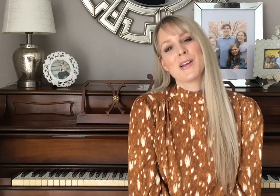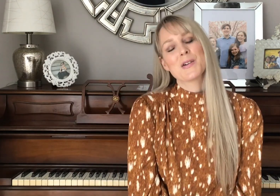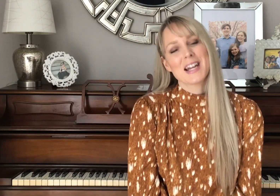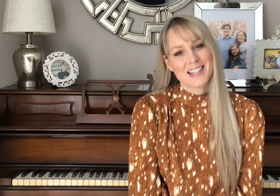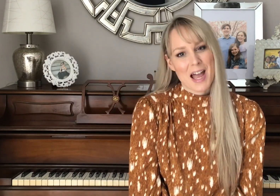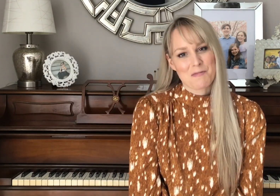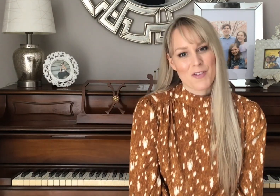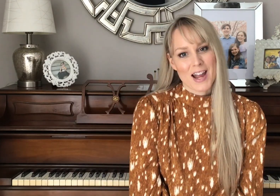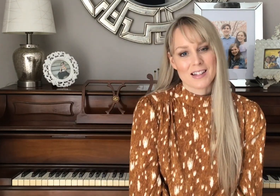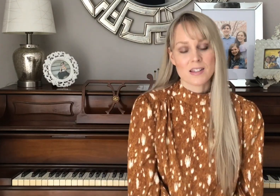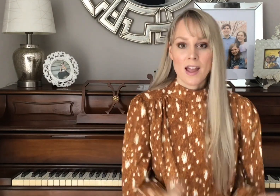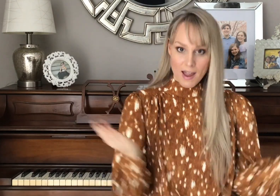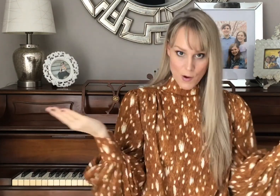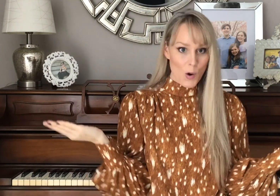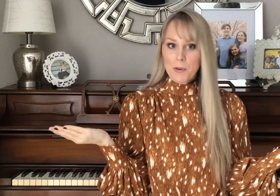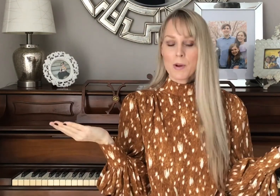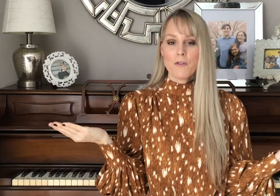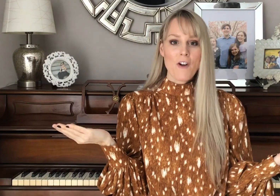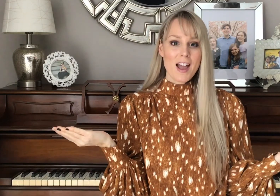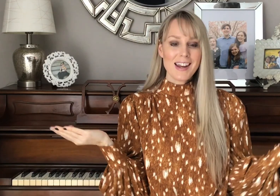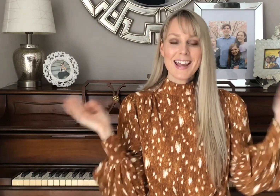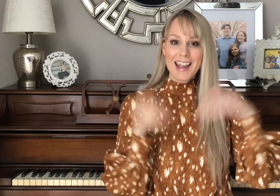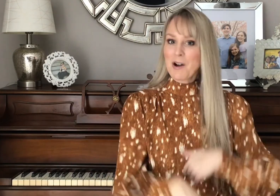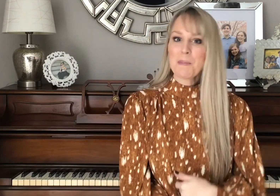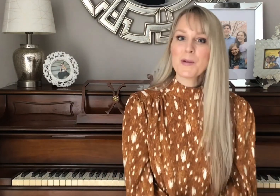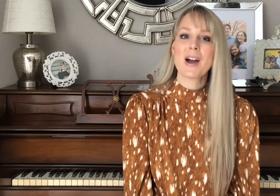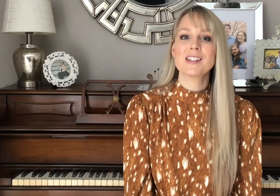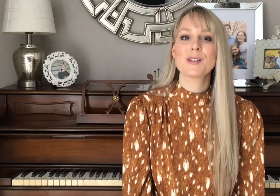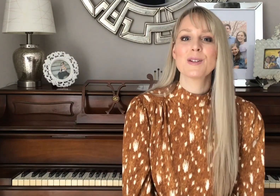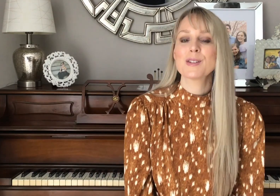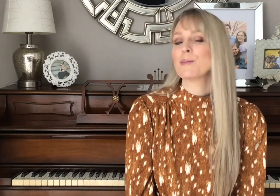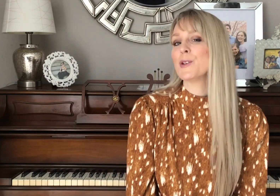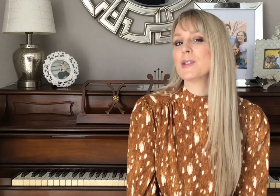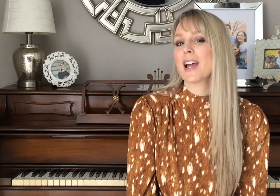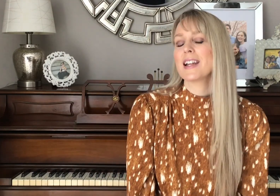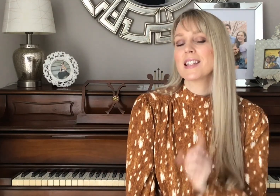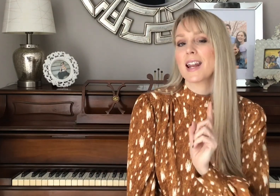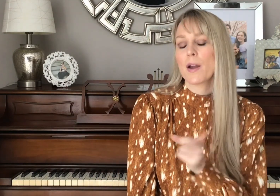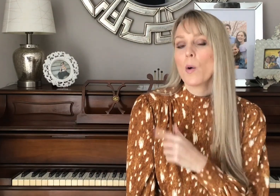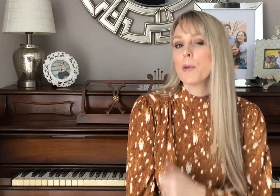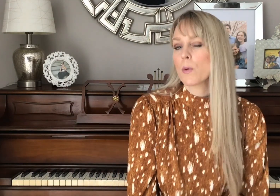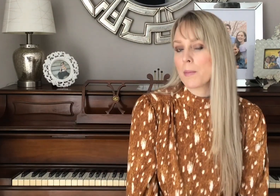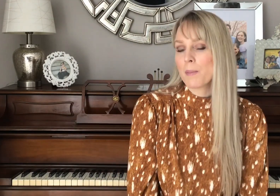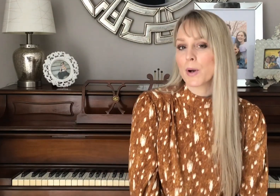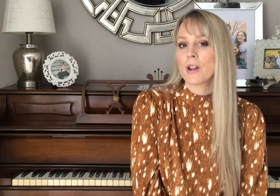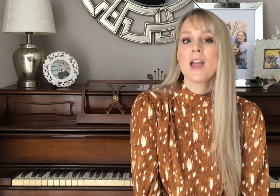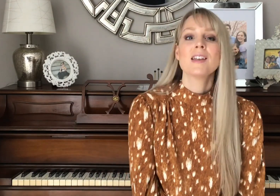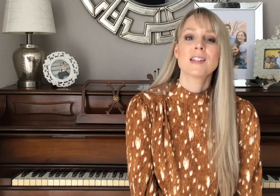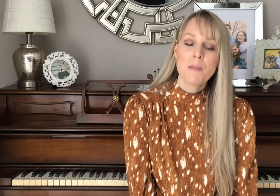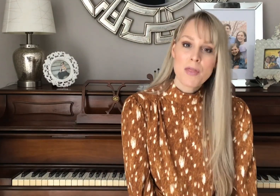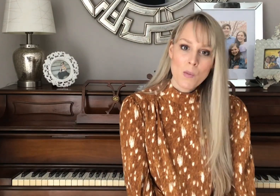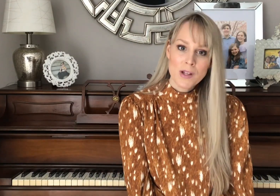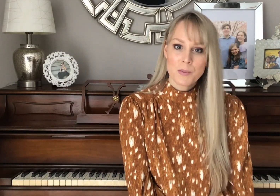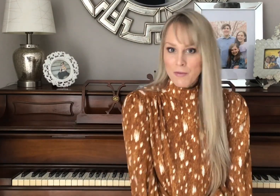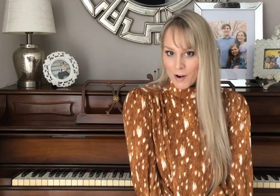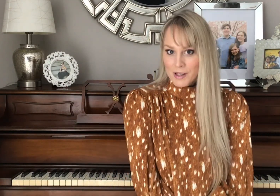Great job, friends. I hope you had fun, and I hope you got to learn some new signs, and I hope you remembered some of the ones we've already